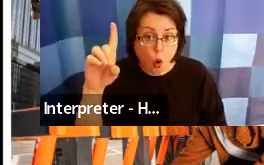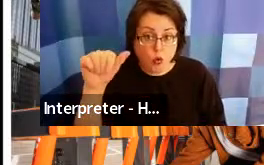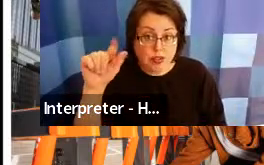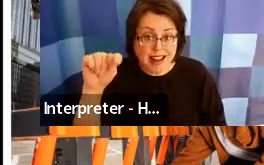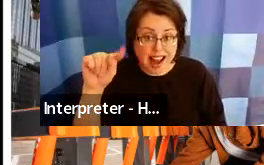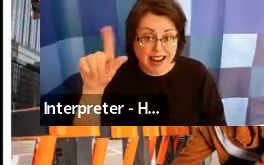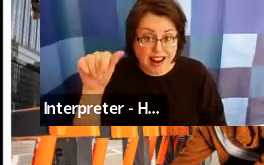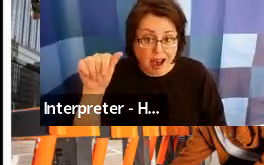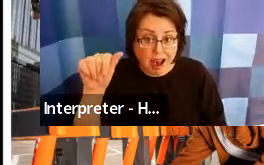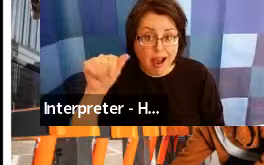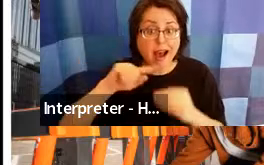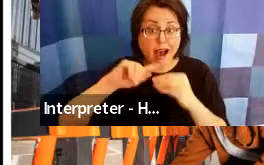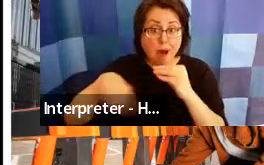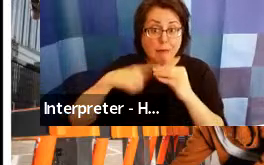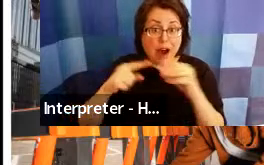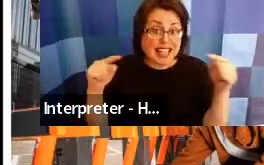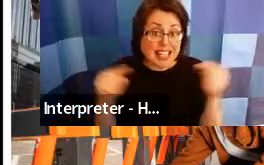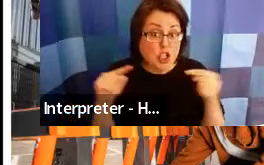on injuries?